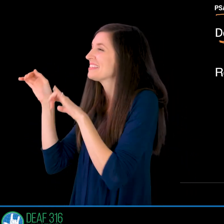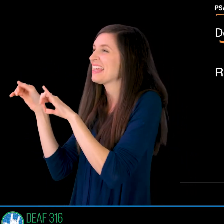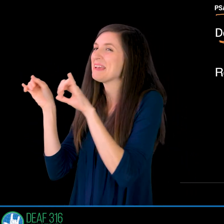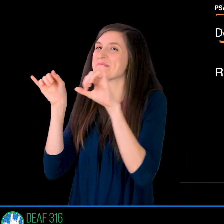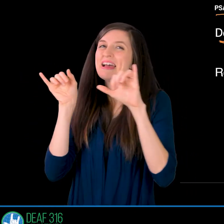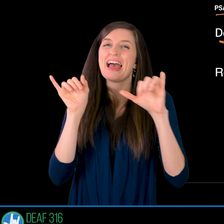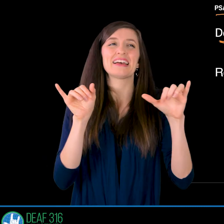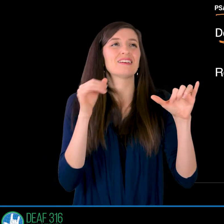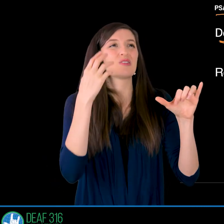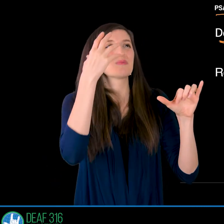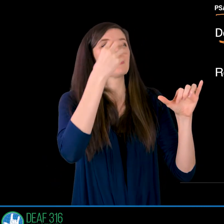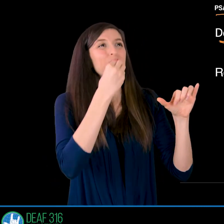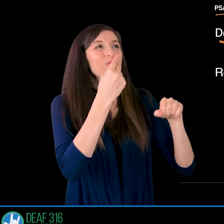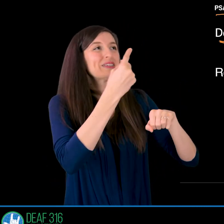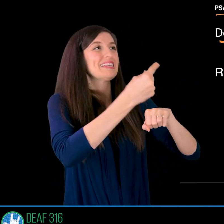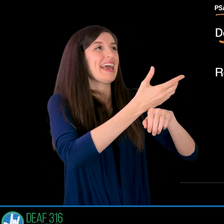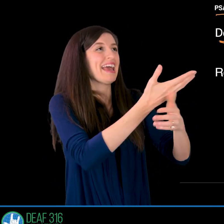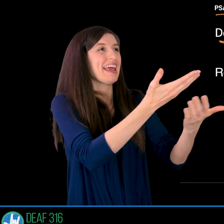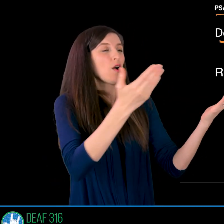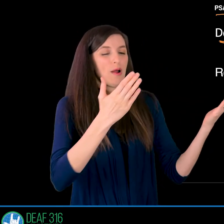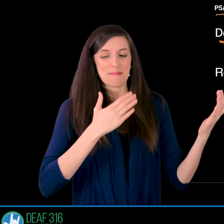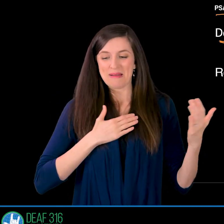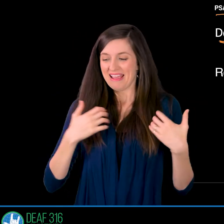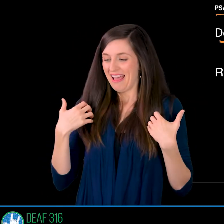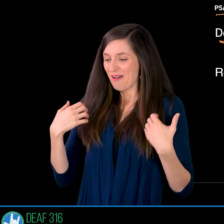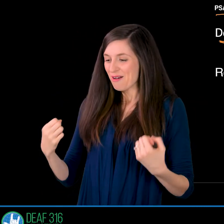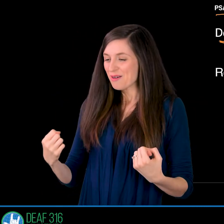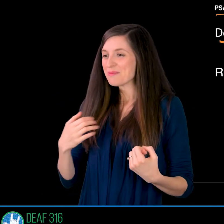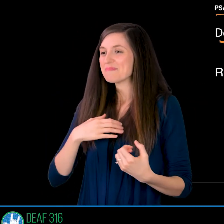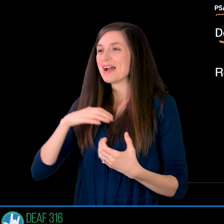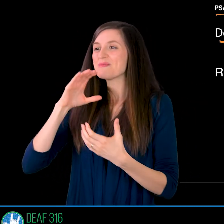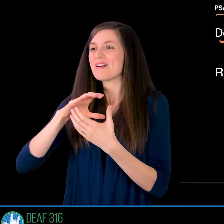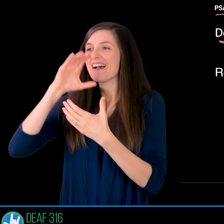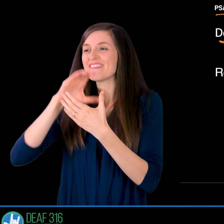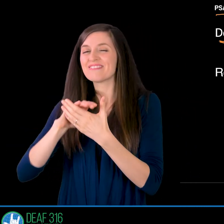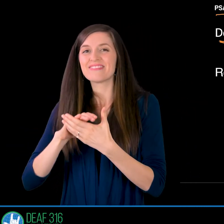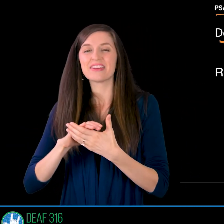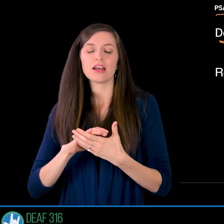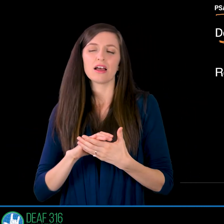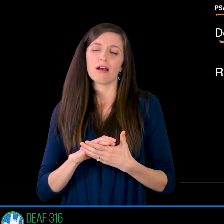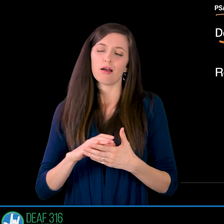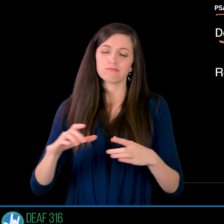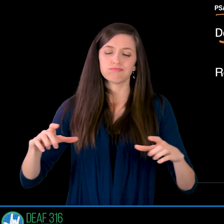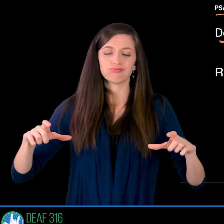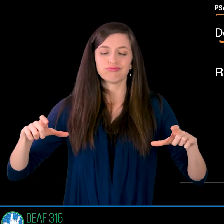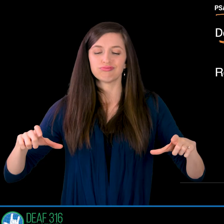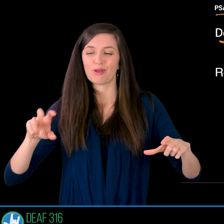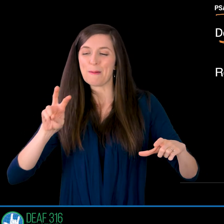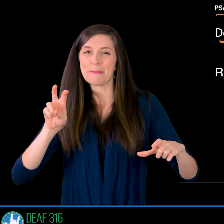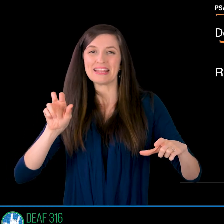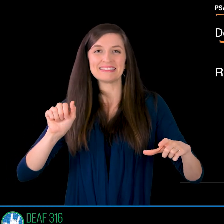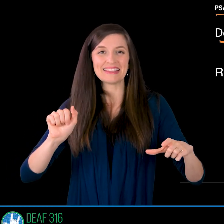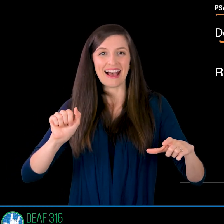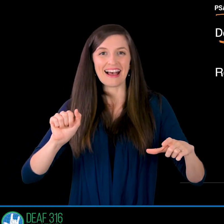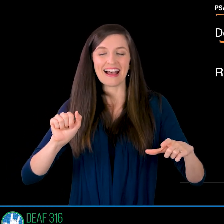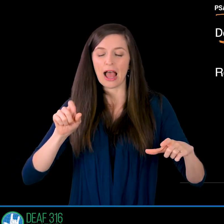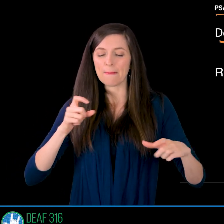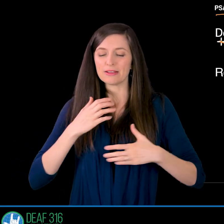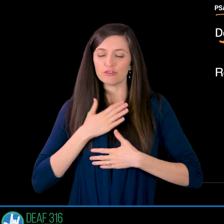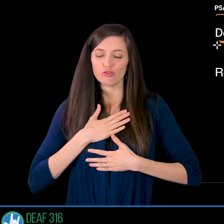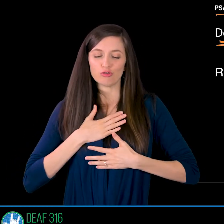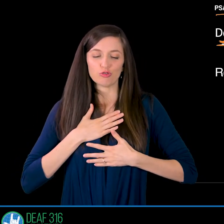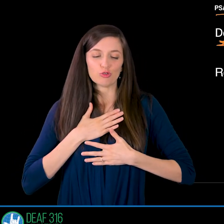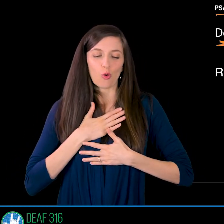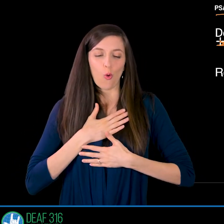or a wife or health or a big, beautiful pan of pizza. In other